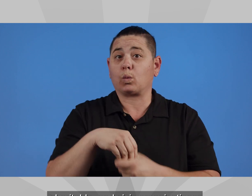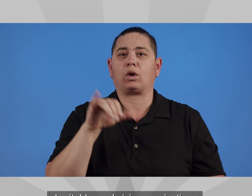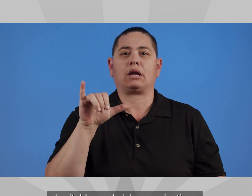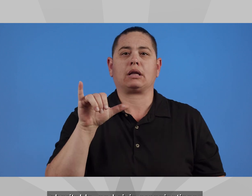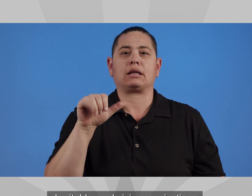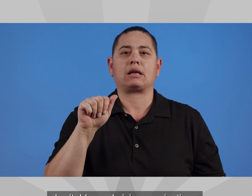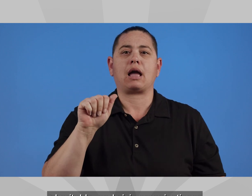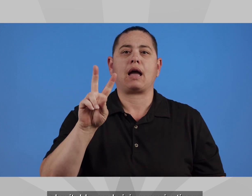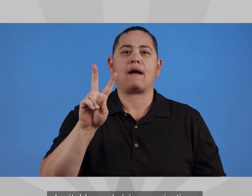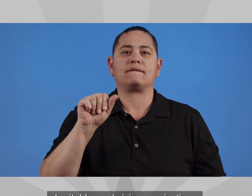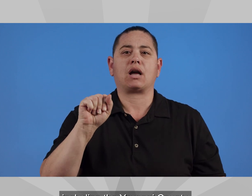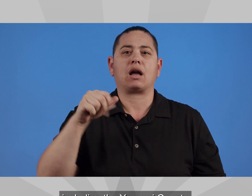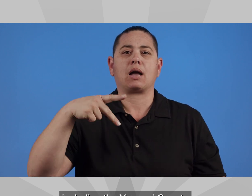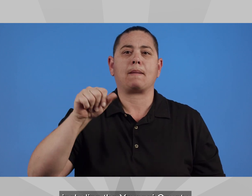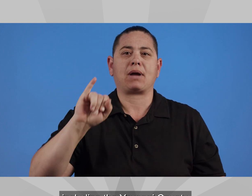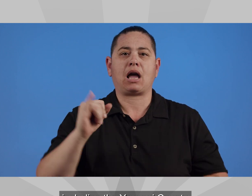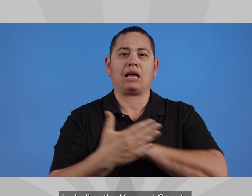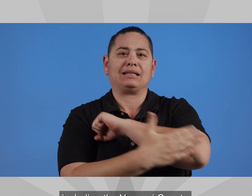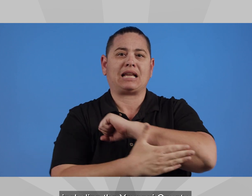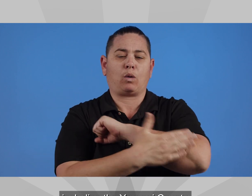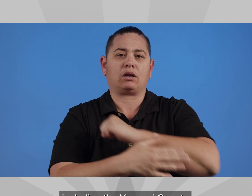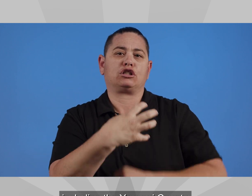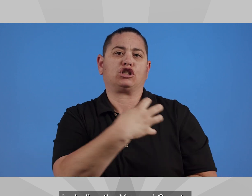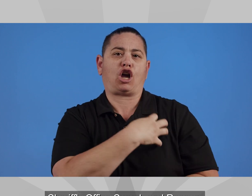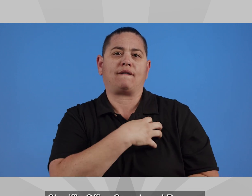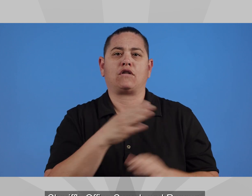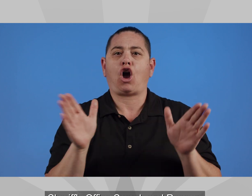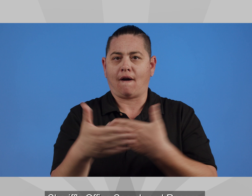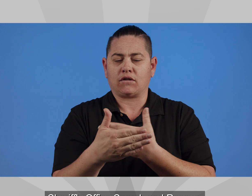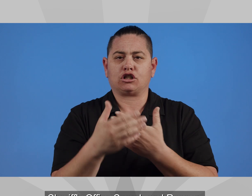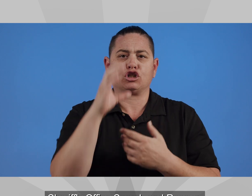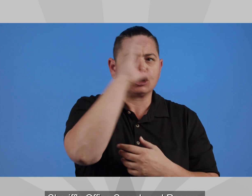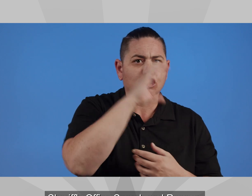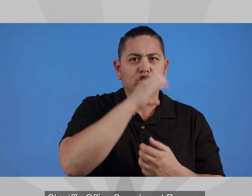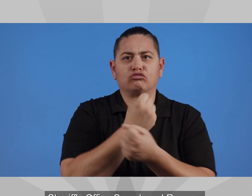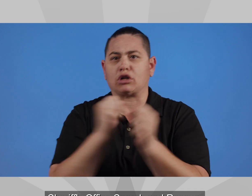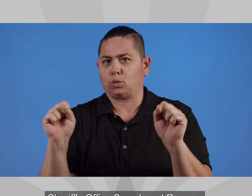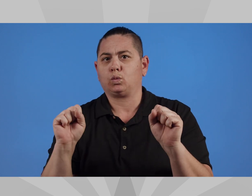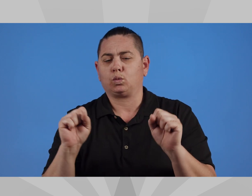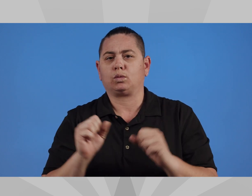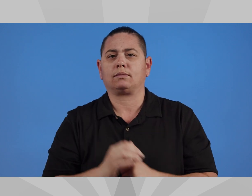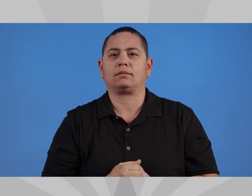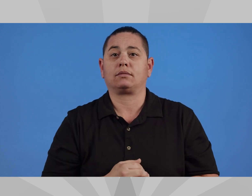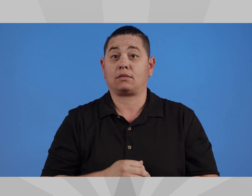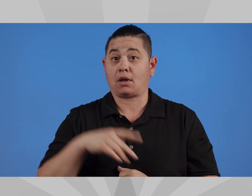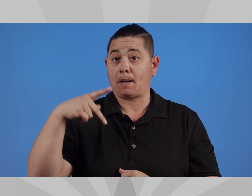civic organizations, including the Yavapai County Sheriff's Office Search and Rescue.